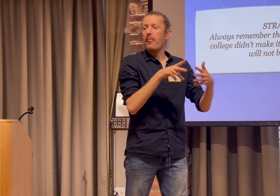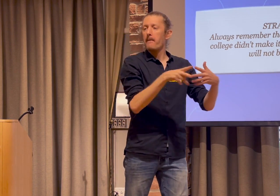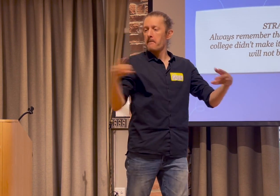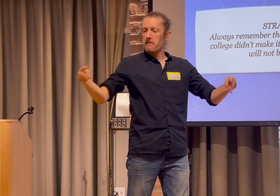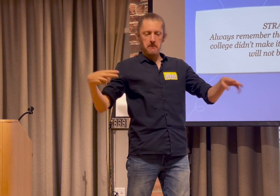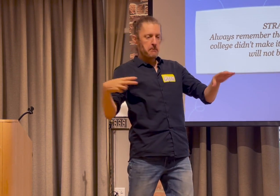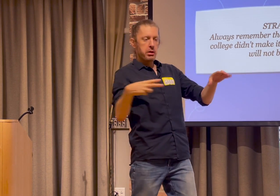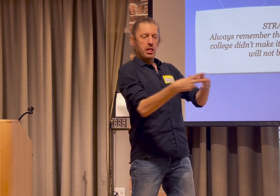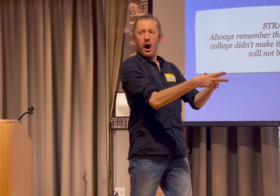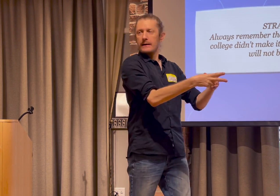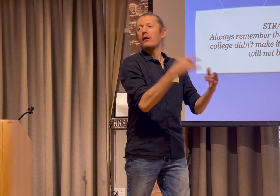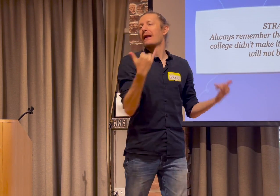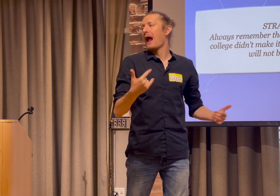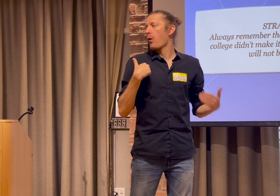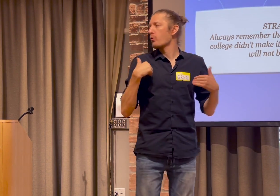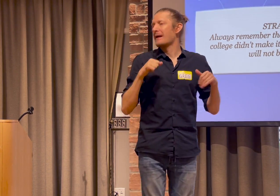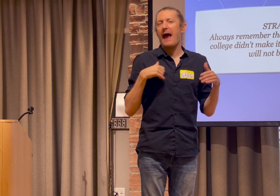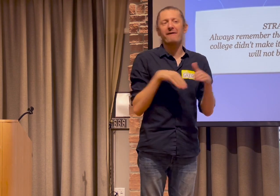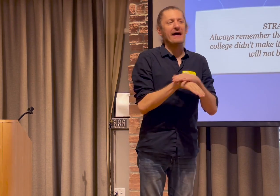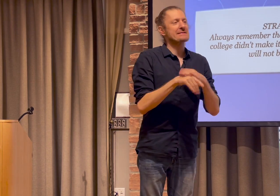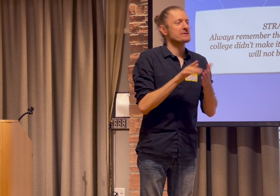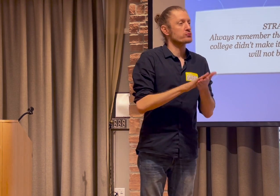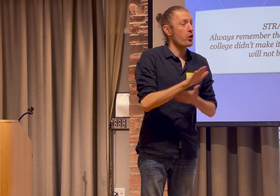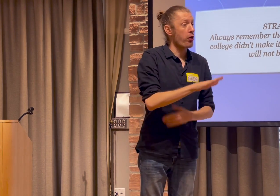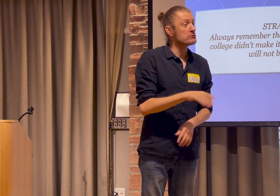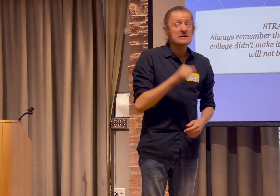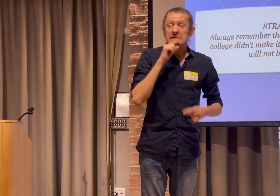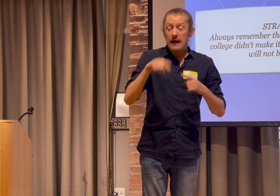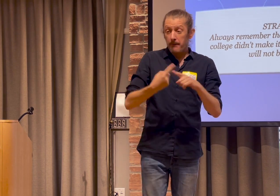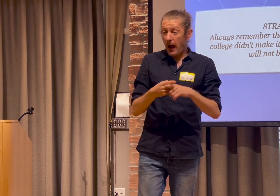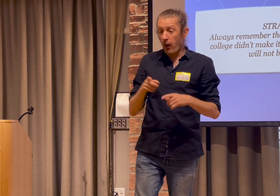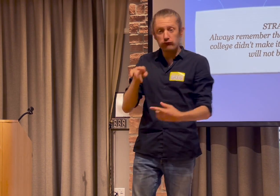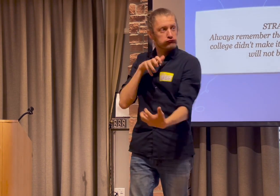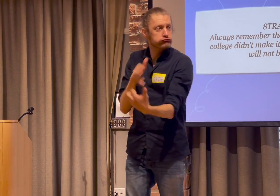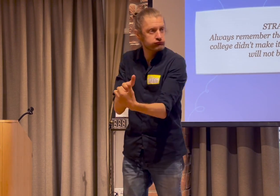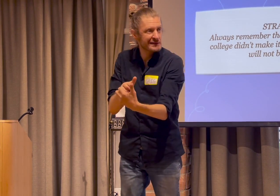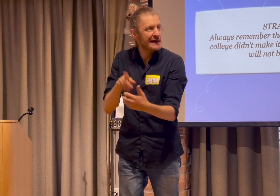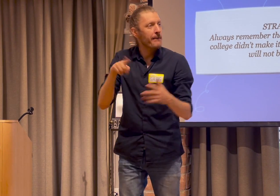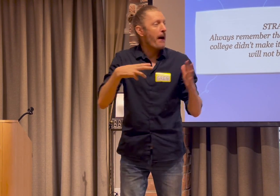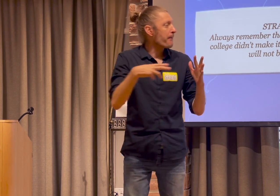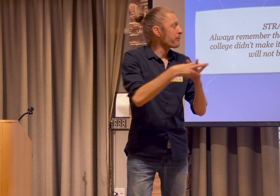be, okay, I'm going to find the perfect formula, I'm going to plug it in, now I have an accessible college experience.